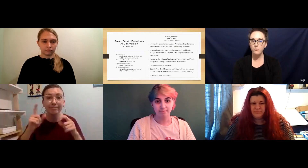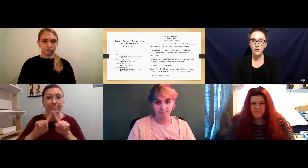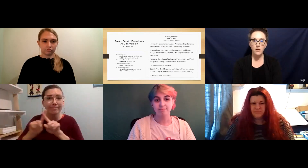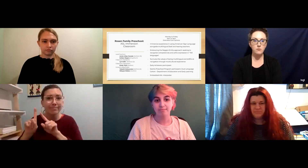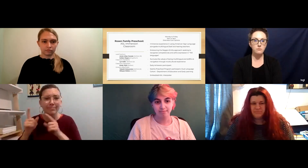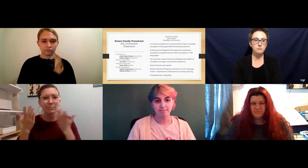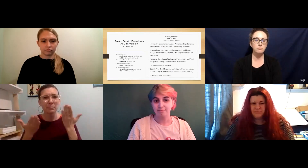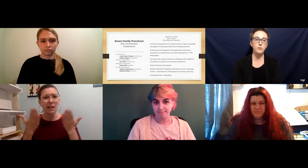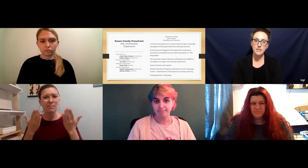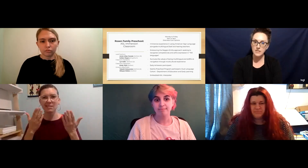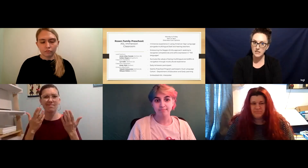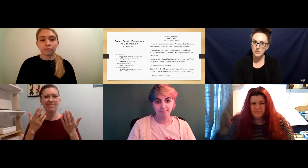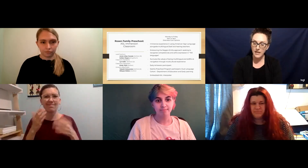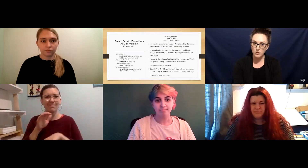with